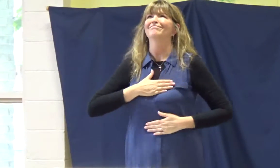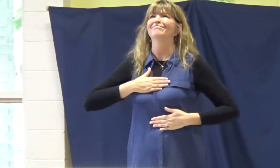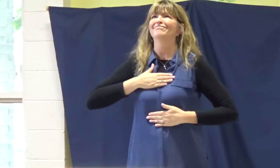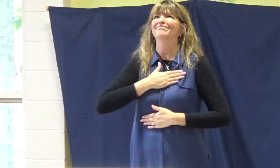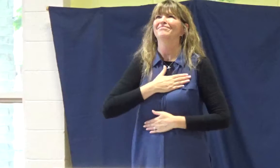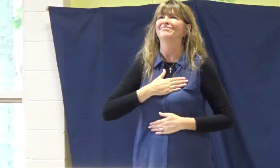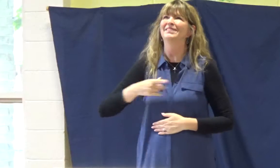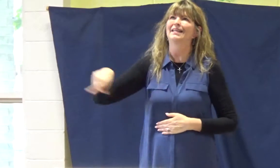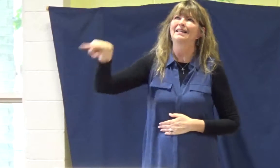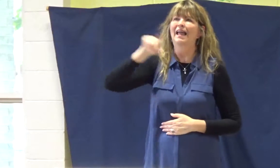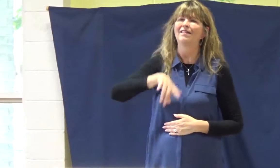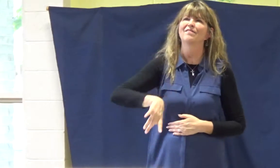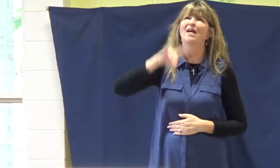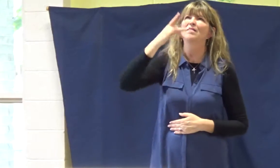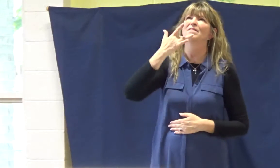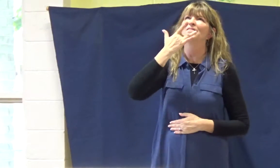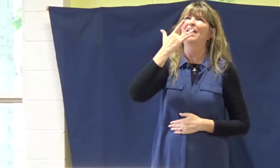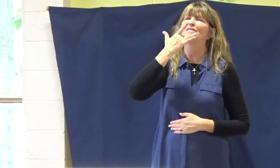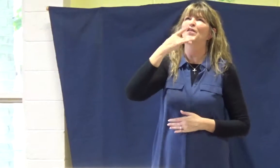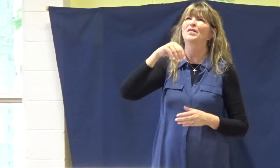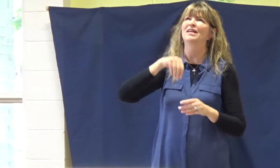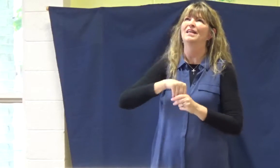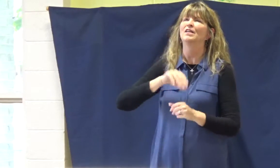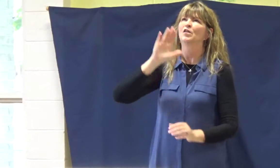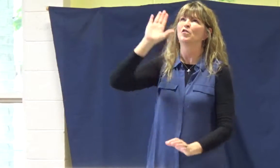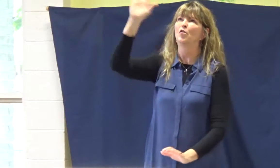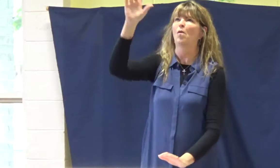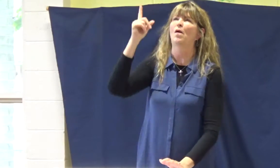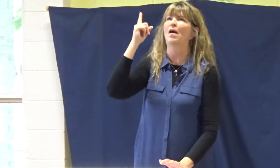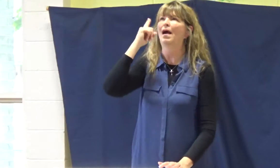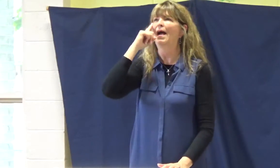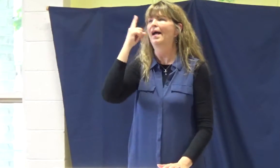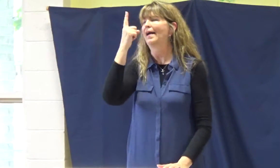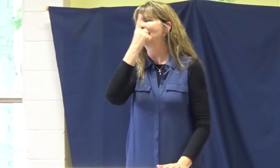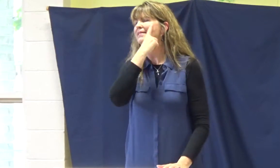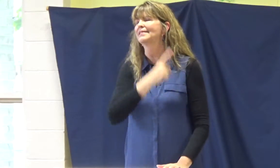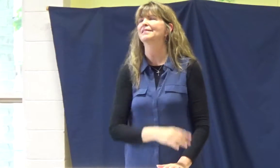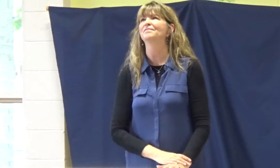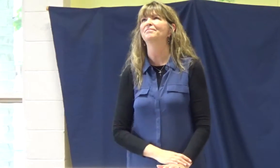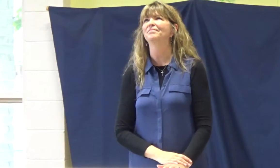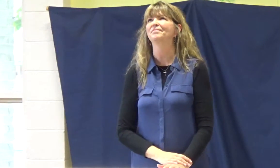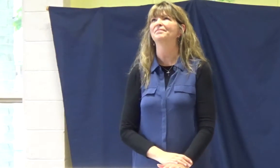And I pray for those who are here. I know that you look down and you're pleased.